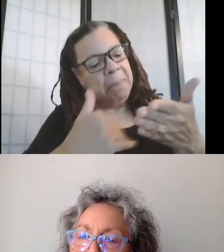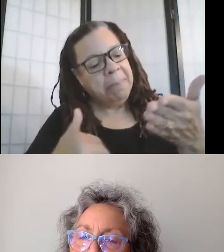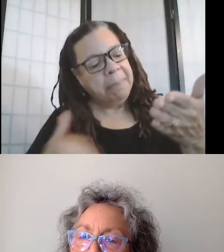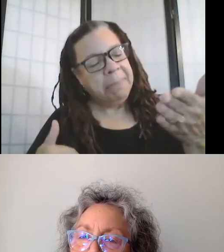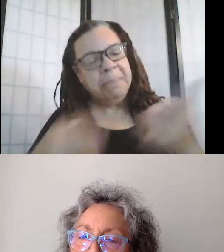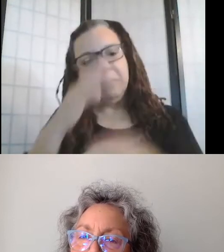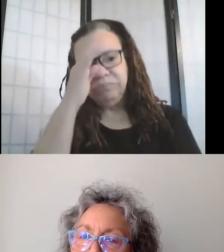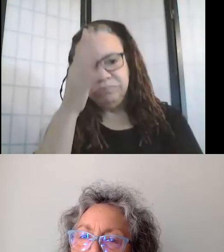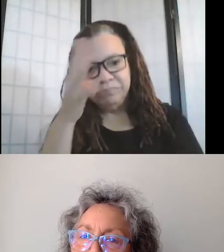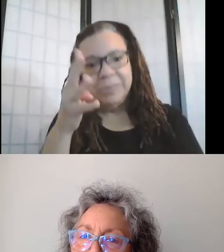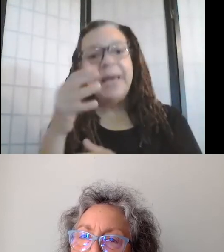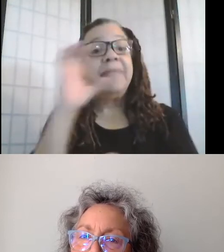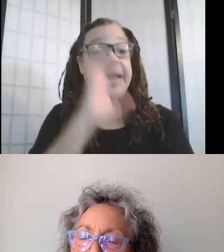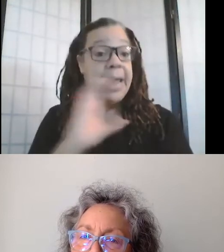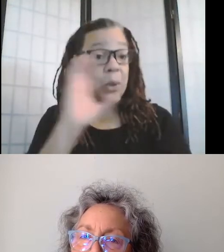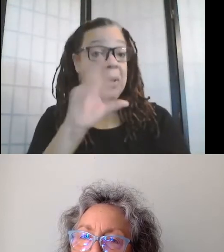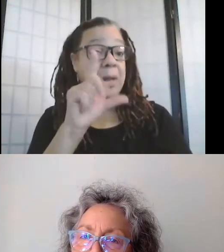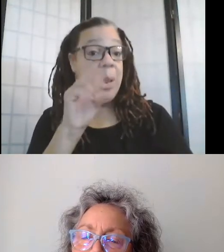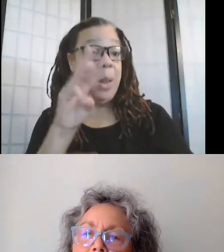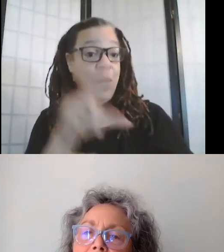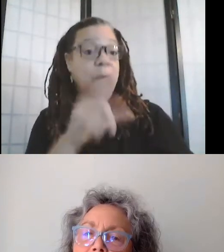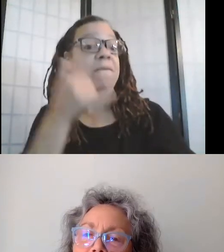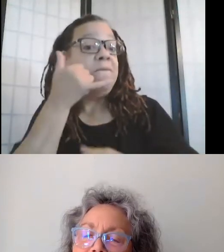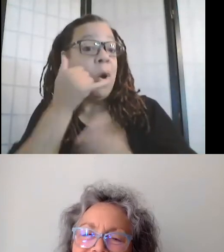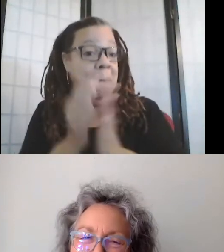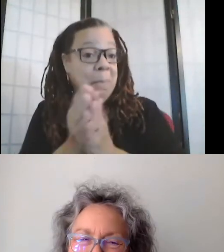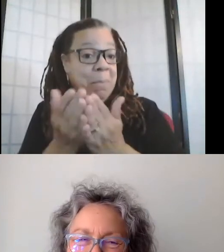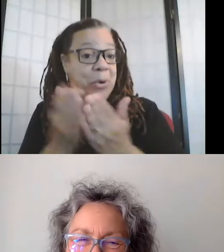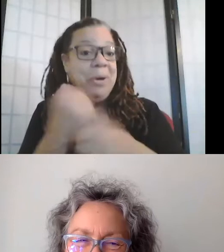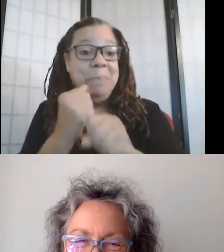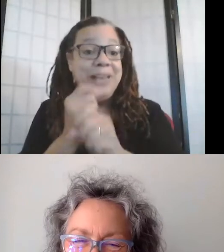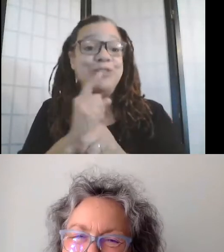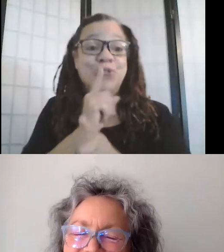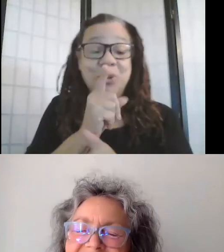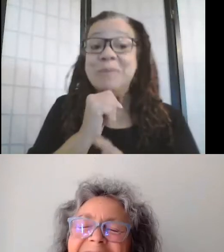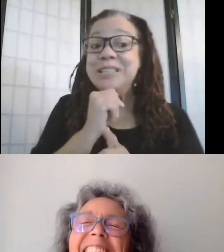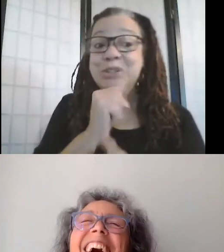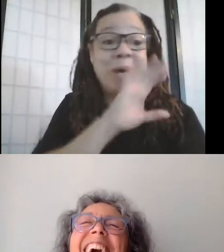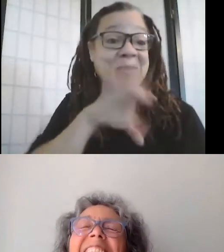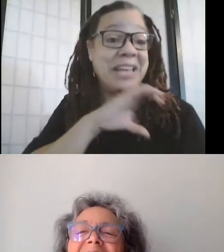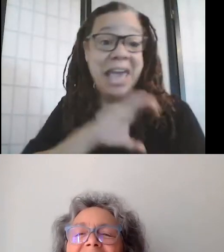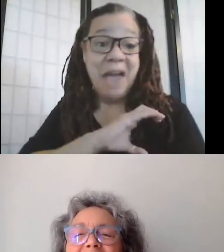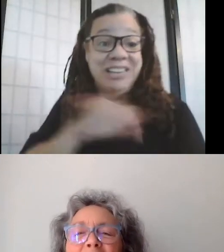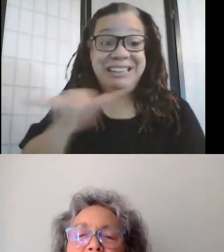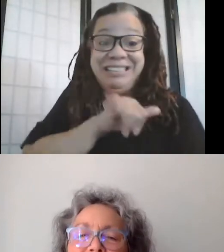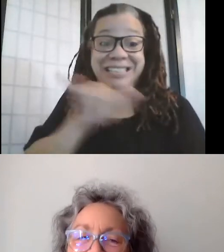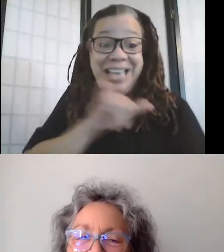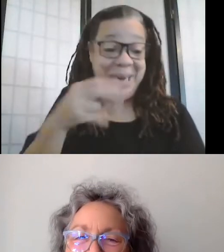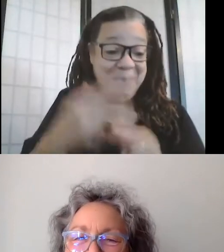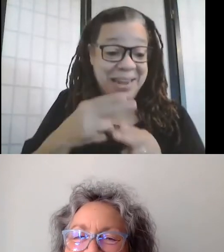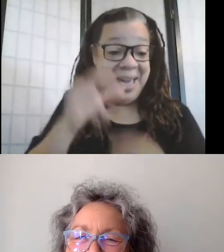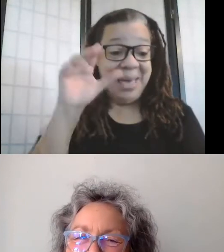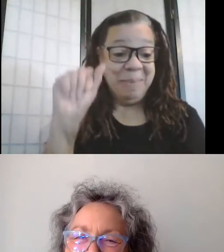and then I looked in the Greater Lowell phone book to make sure there wasn't a single character with this name. Oh,